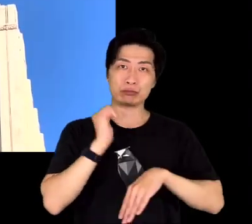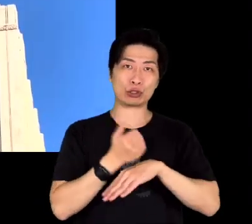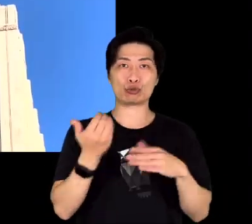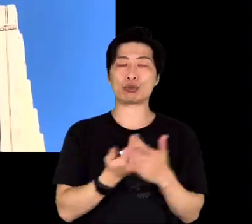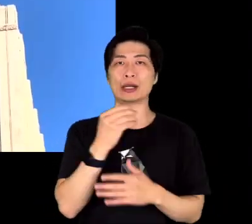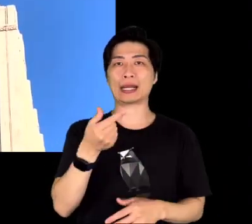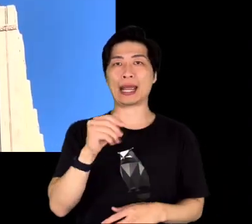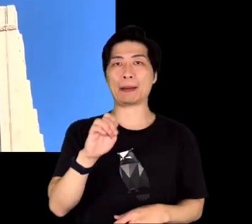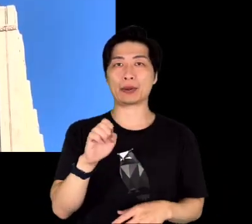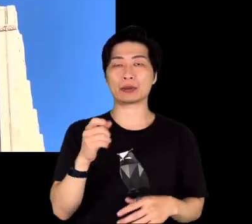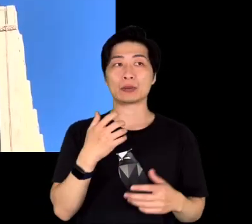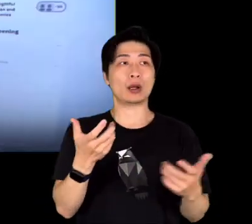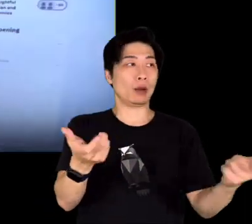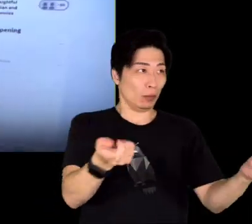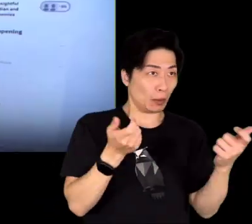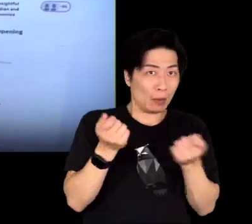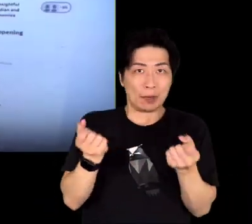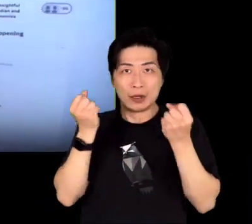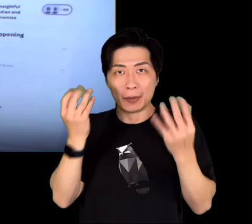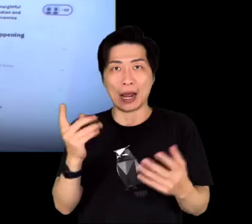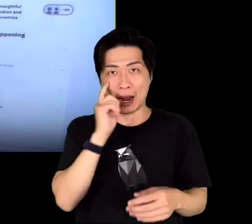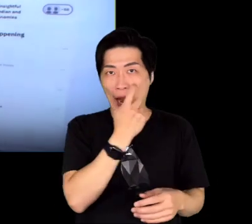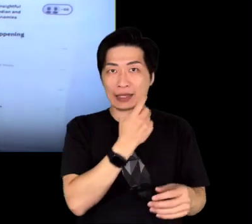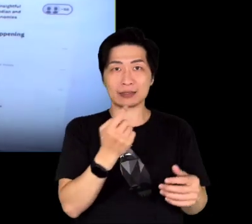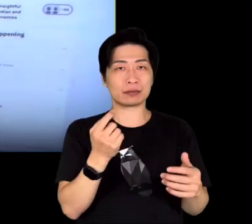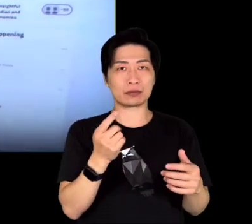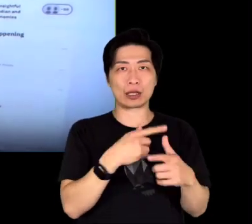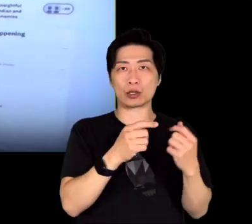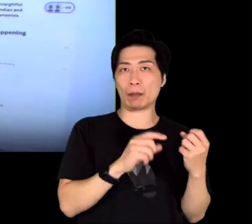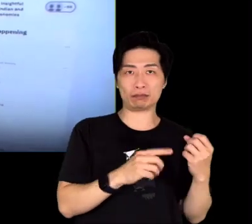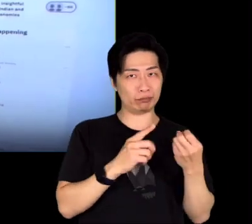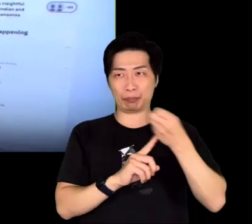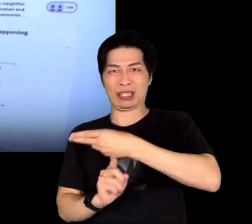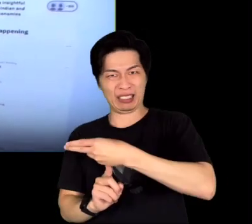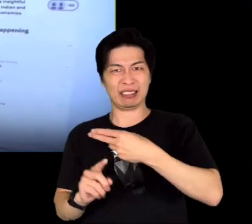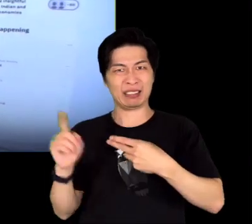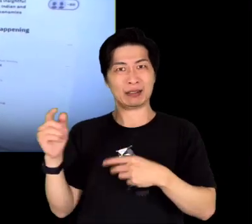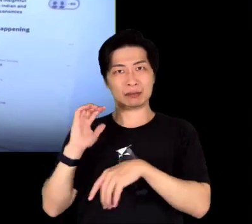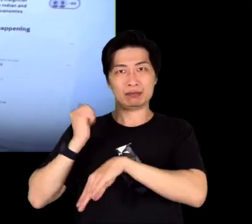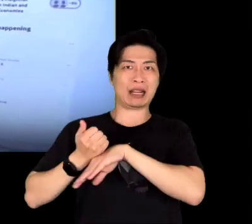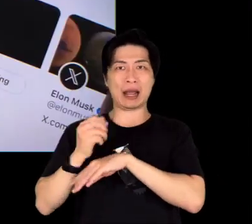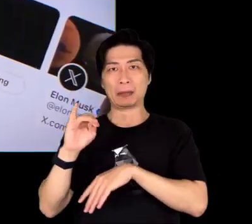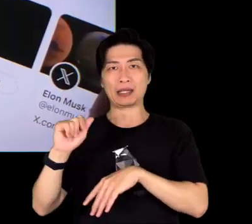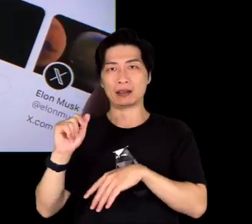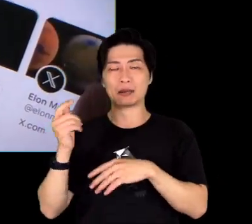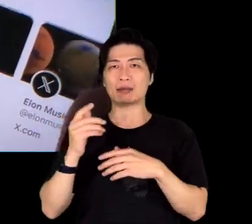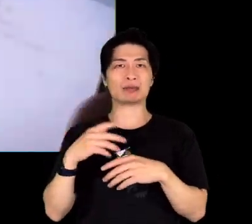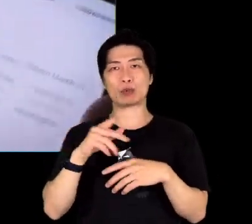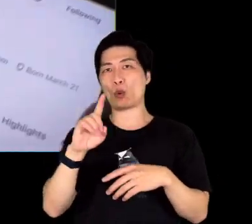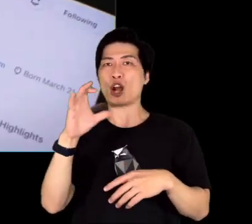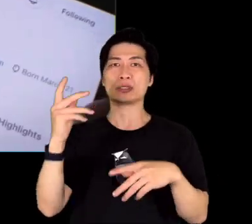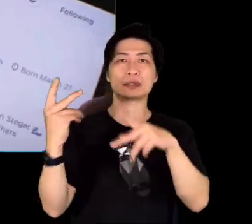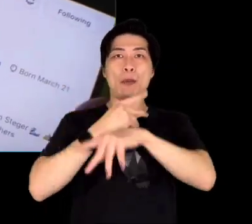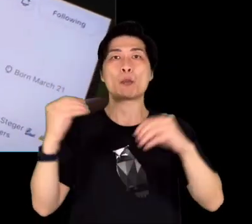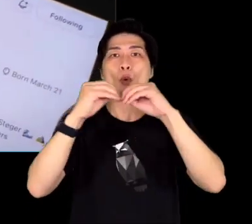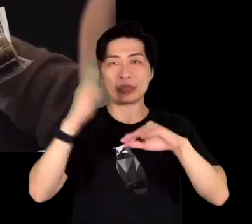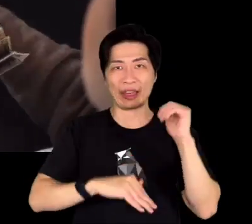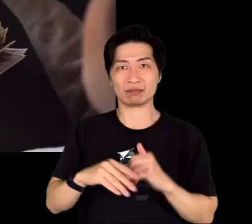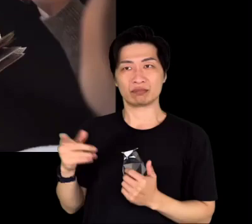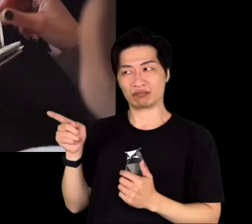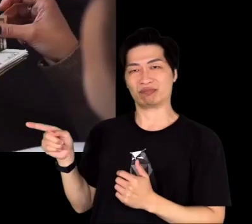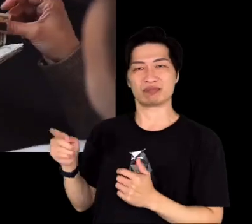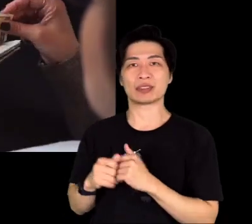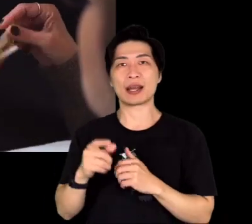creating this new game. Bring as many eyeballs to X so that your viewership exceeds that of legacy media by an order of magnitude or more,